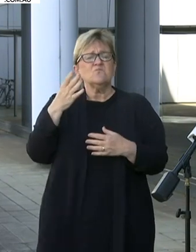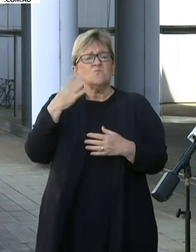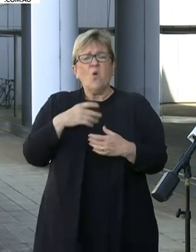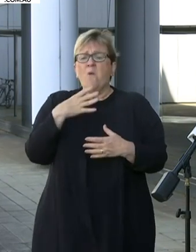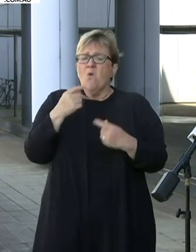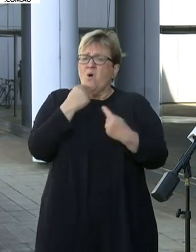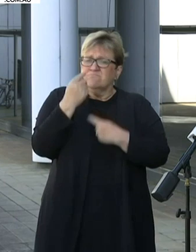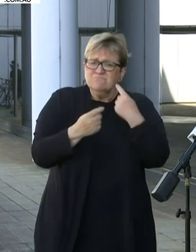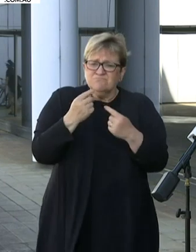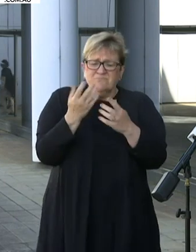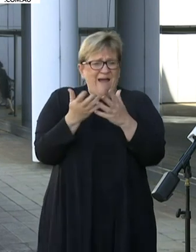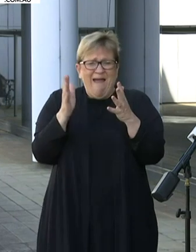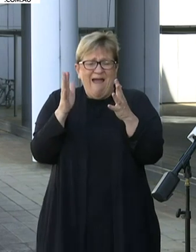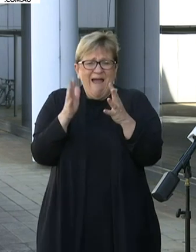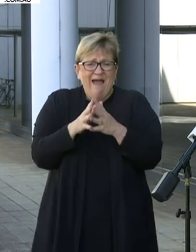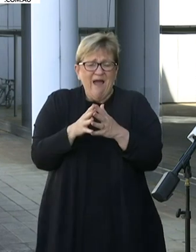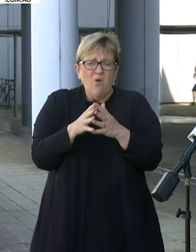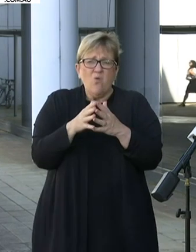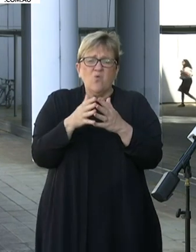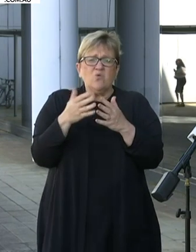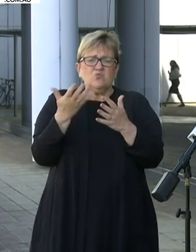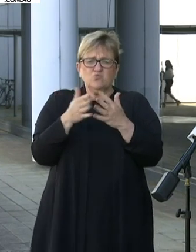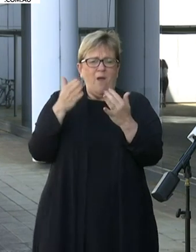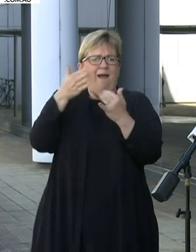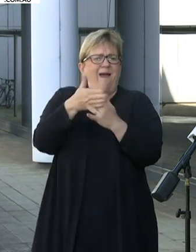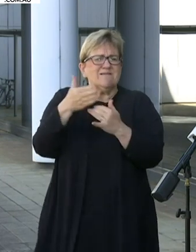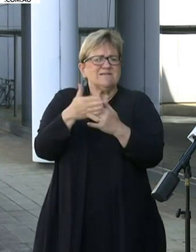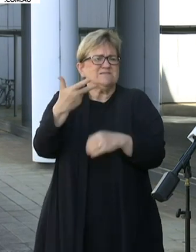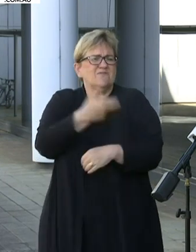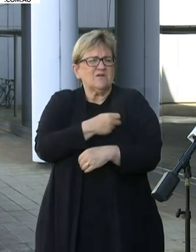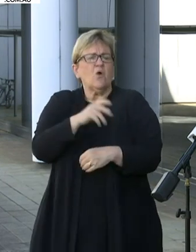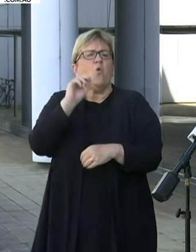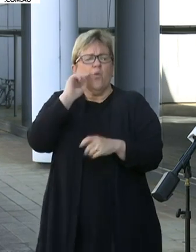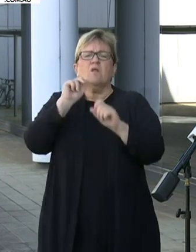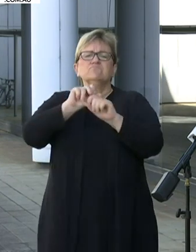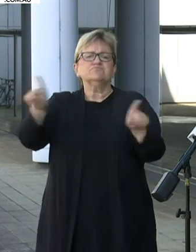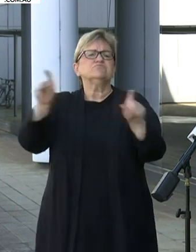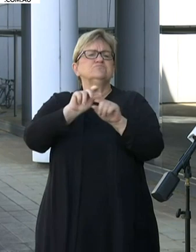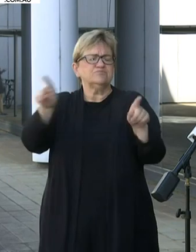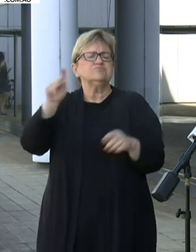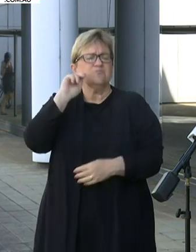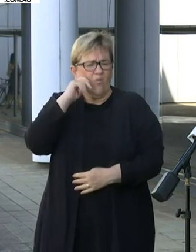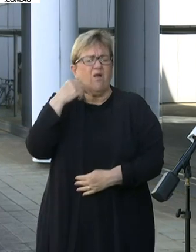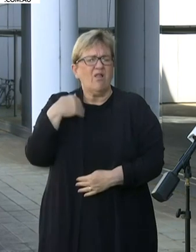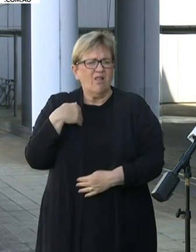Further details on how to access the vaccination will be widely promoted